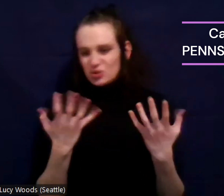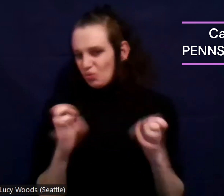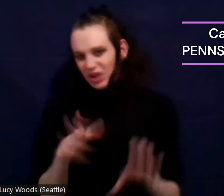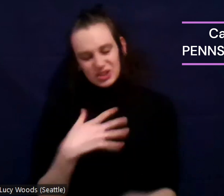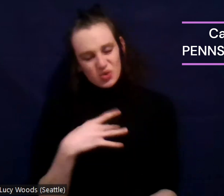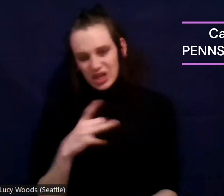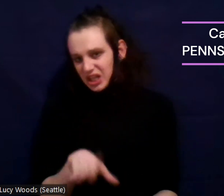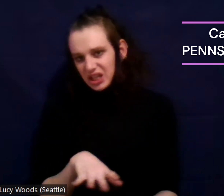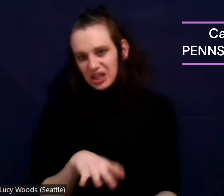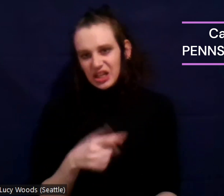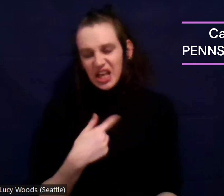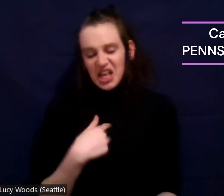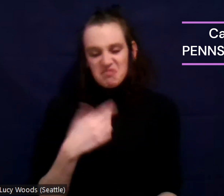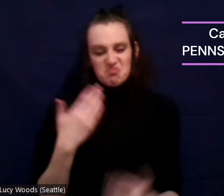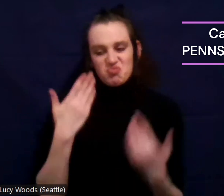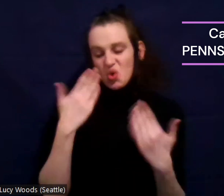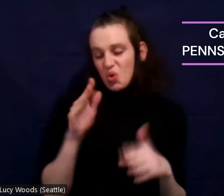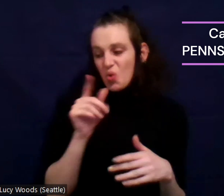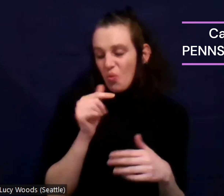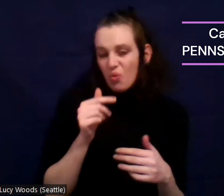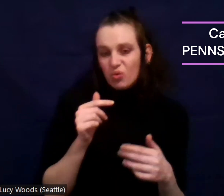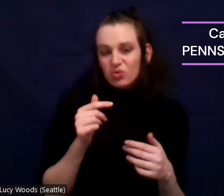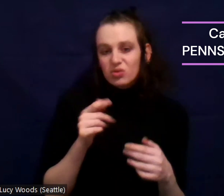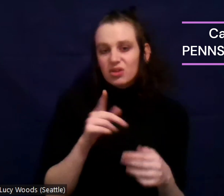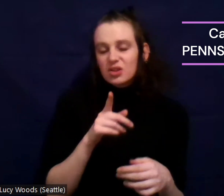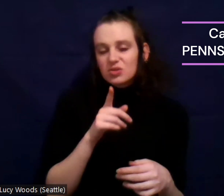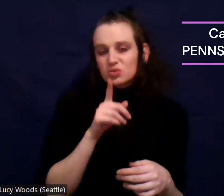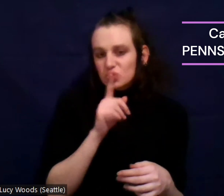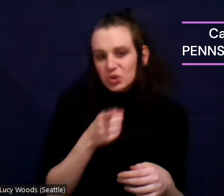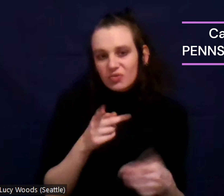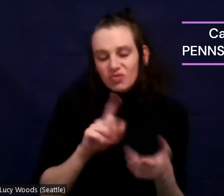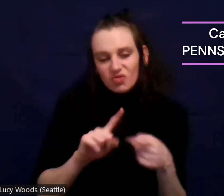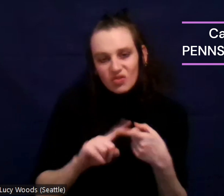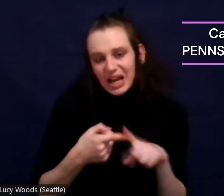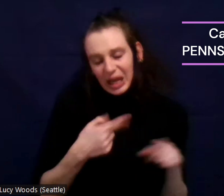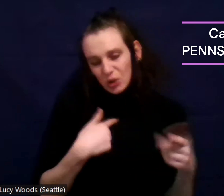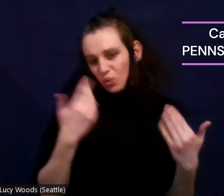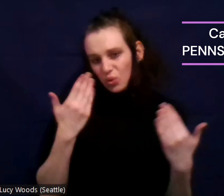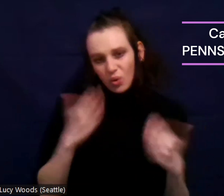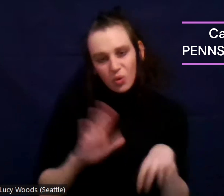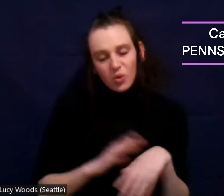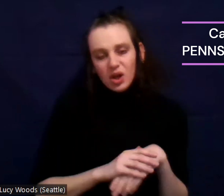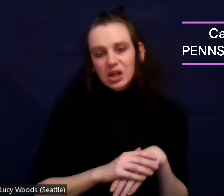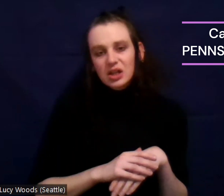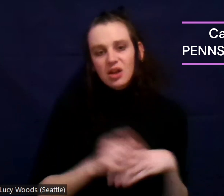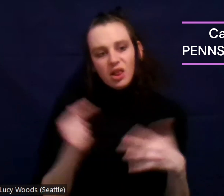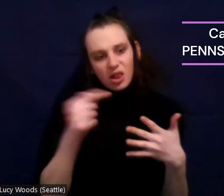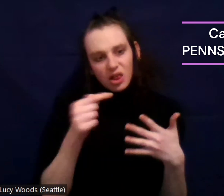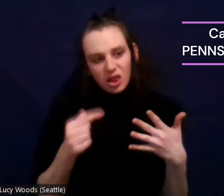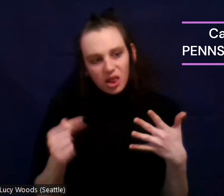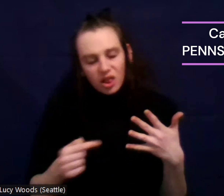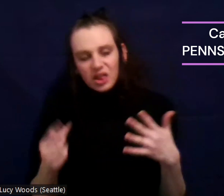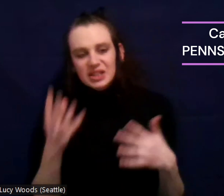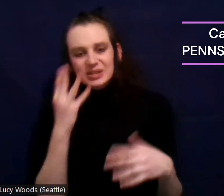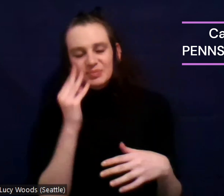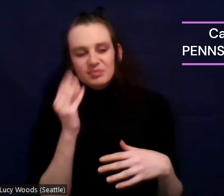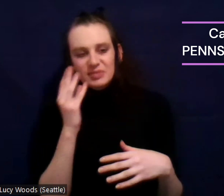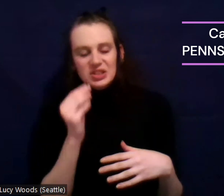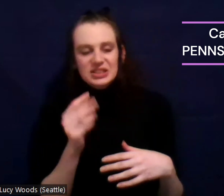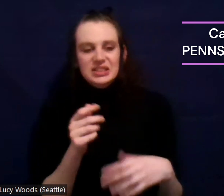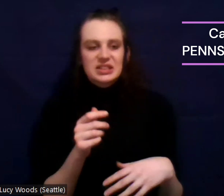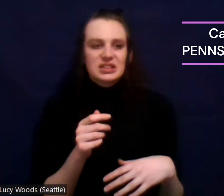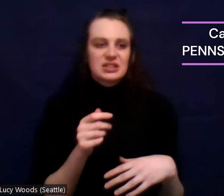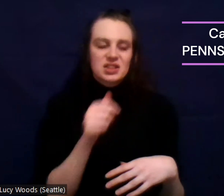really knew who my true friends were. And just like all the different things that, you know, we go through it when we're drinking.